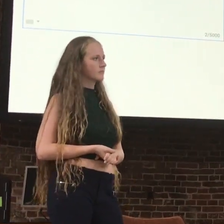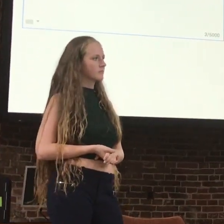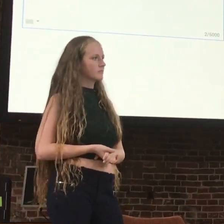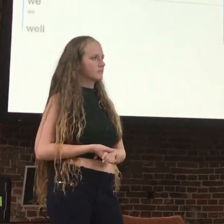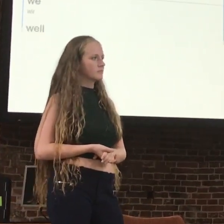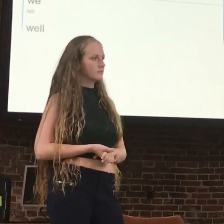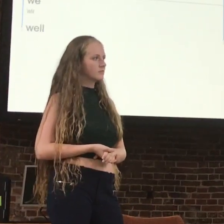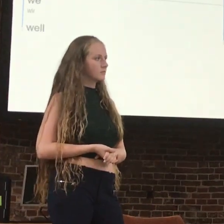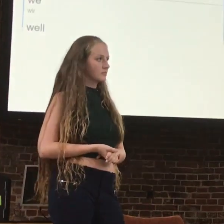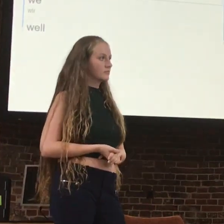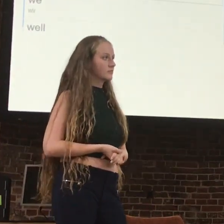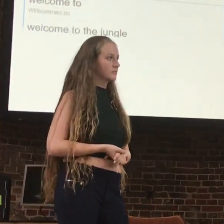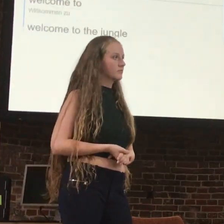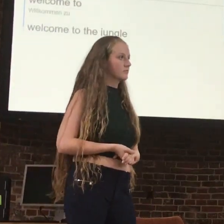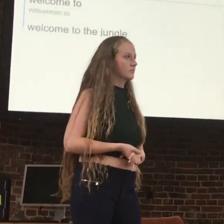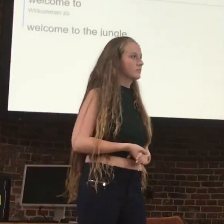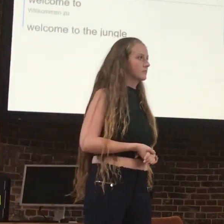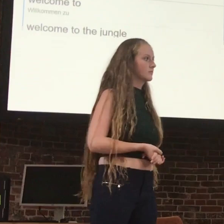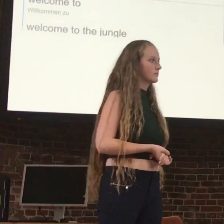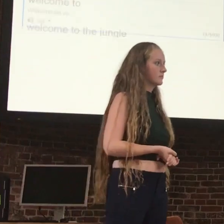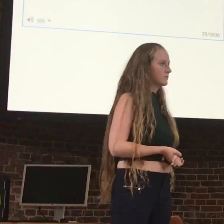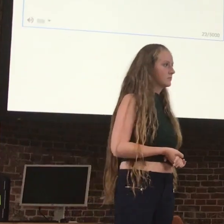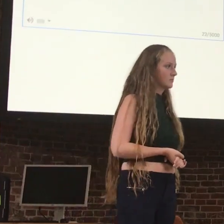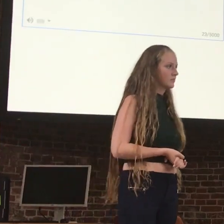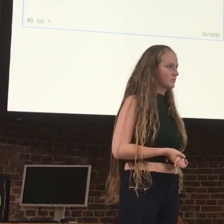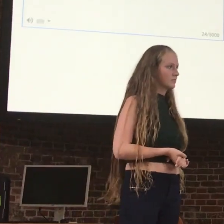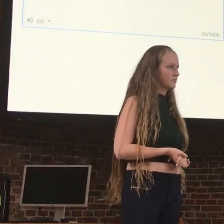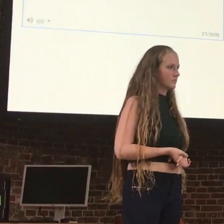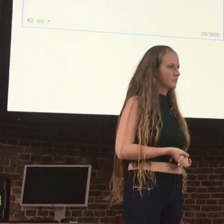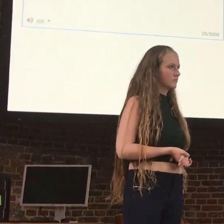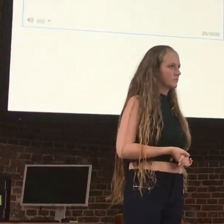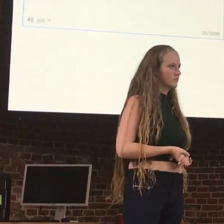Google is deaf, that this does not work for sign language yet.